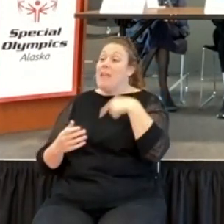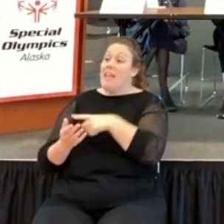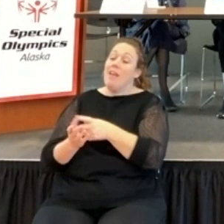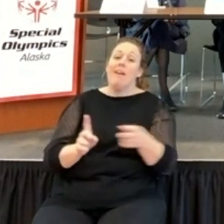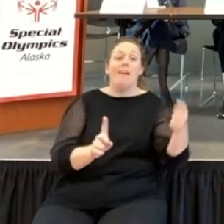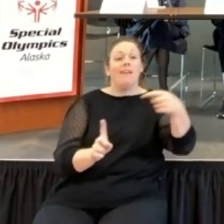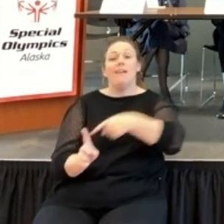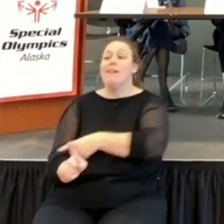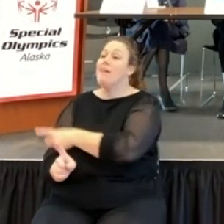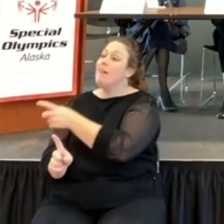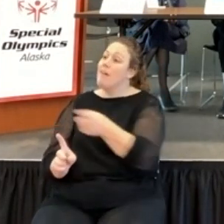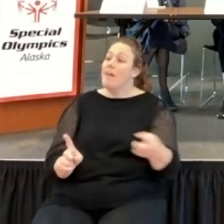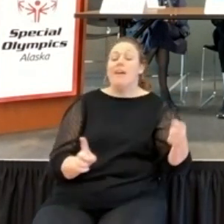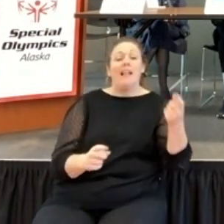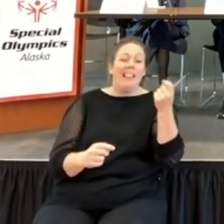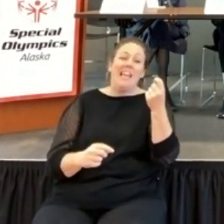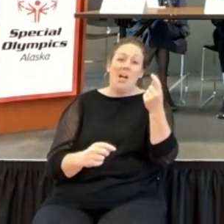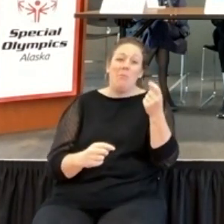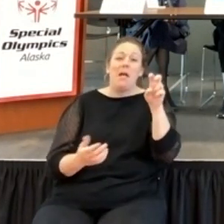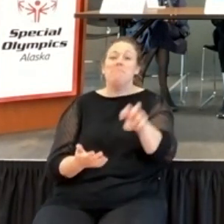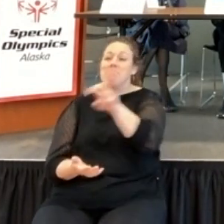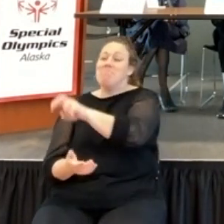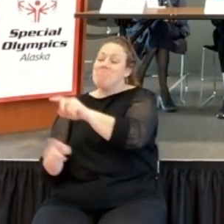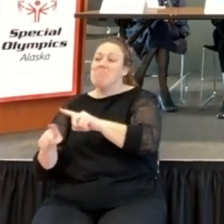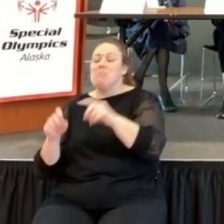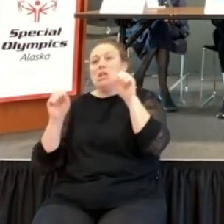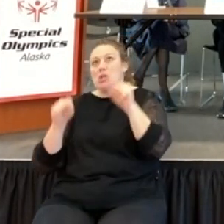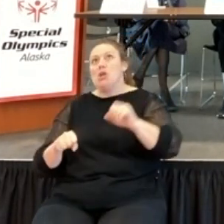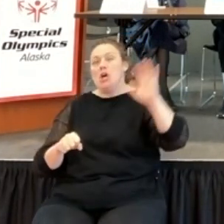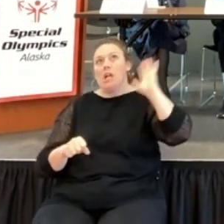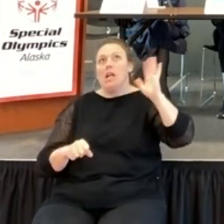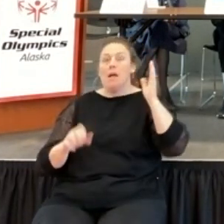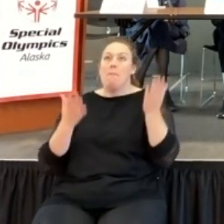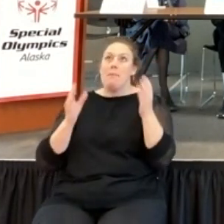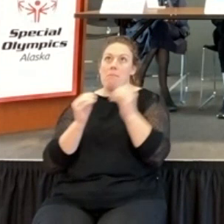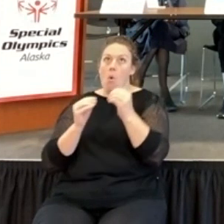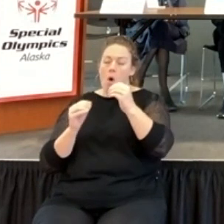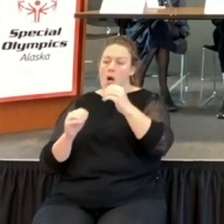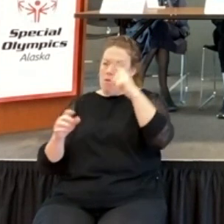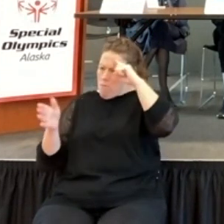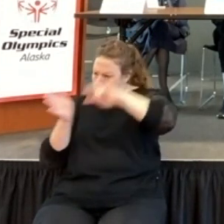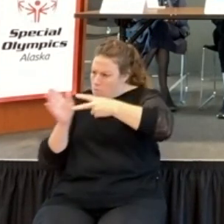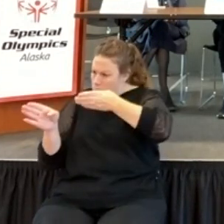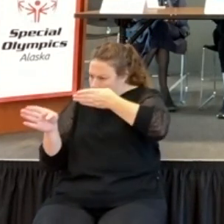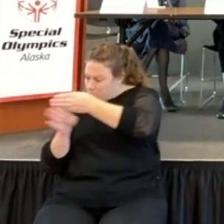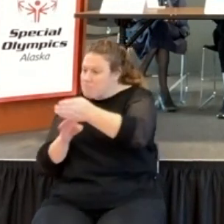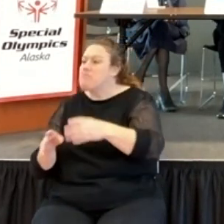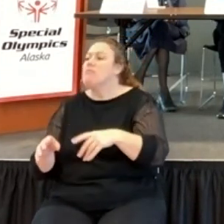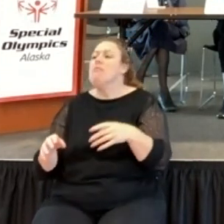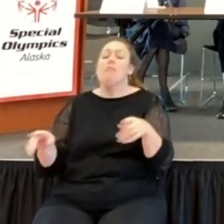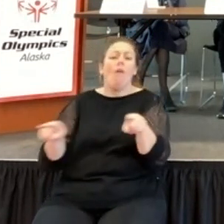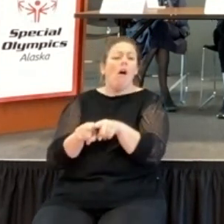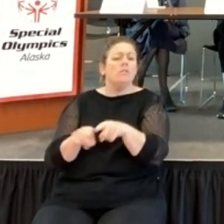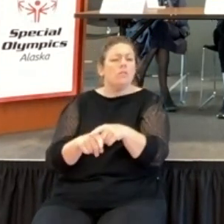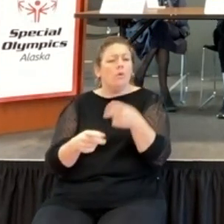more intentional, I would say. The next thing is, I just really encourage you to keep short accounts, you know, with others.